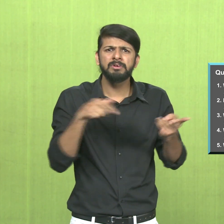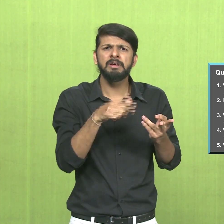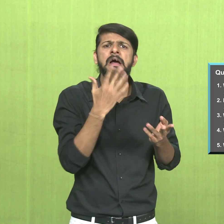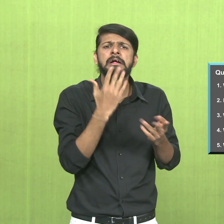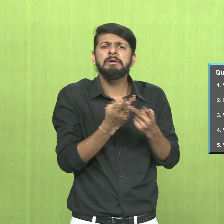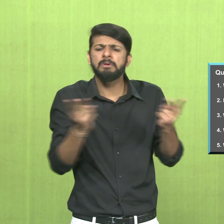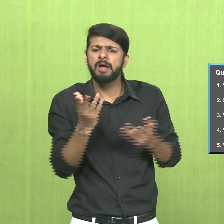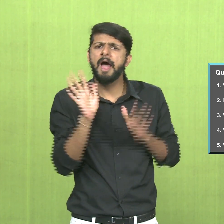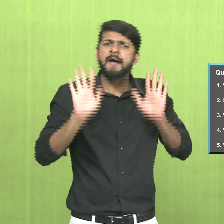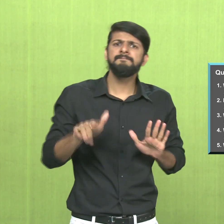chalk made